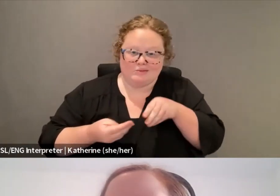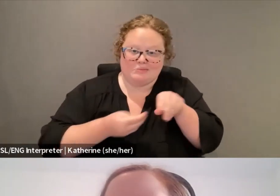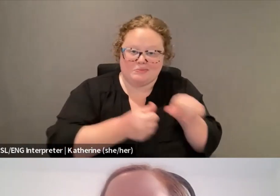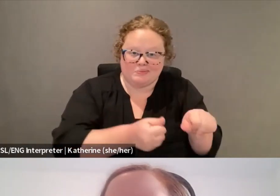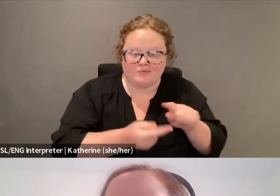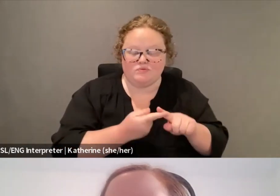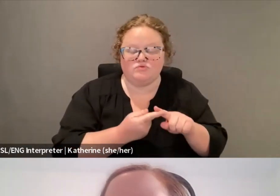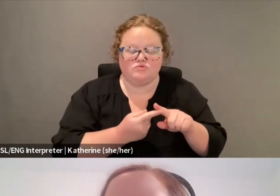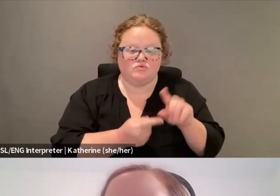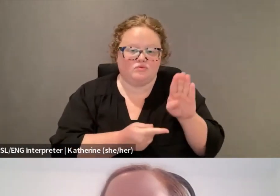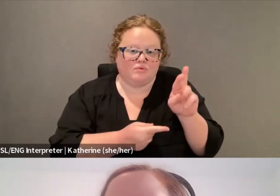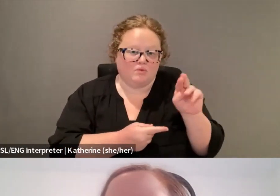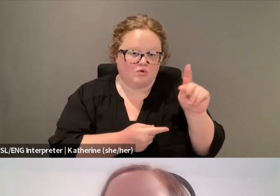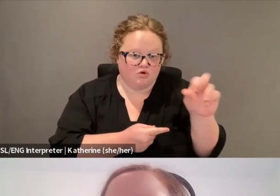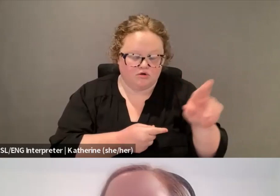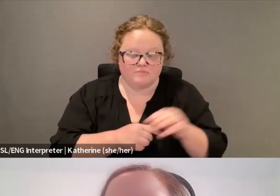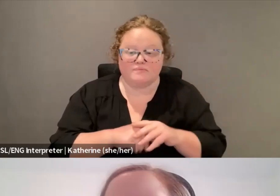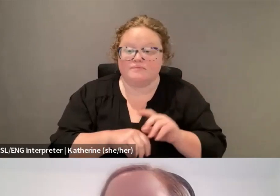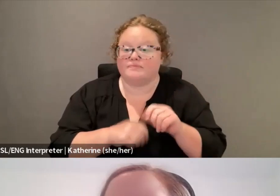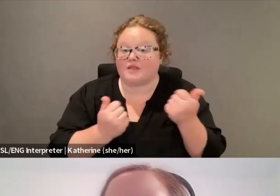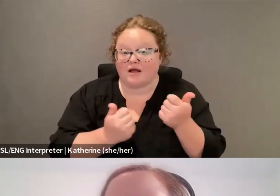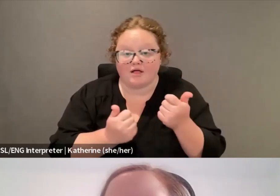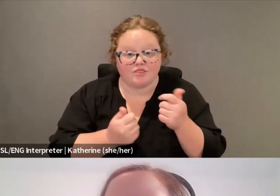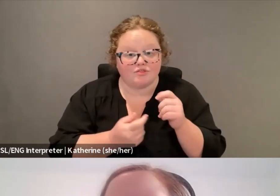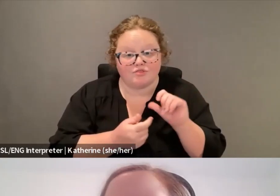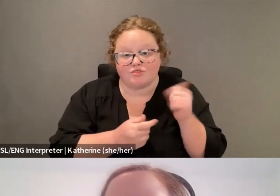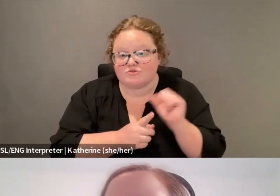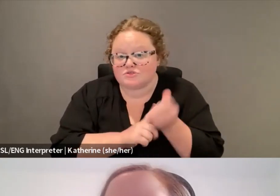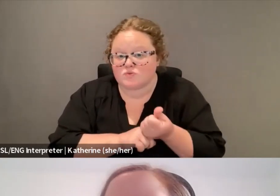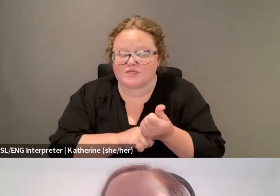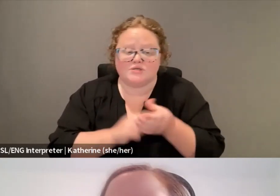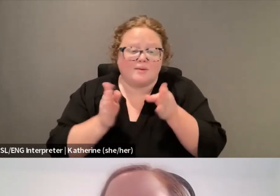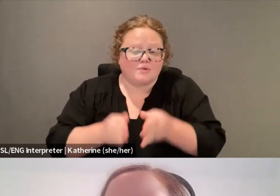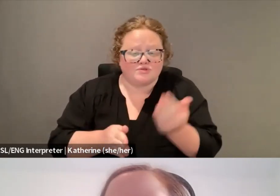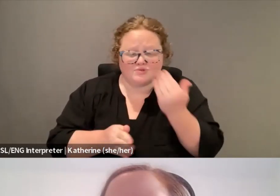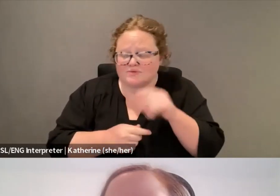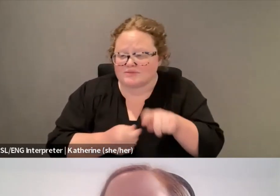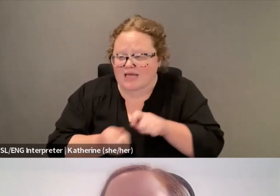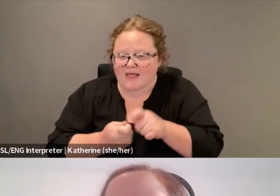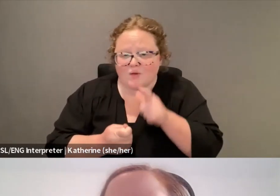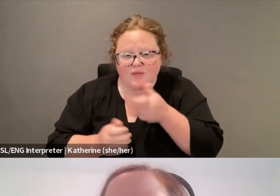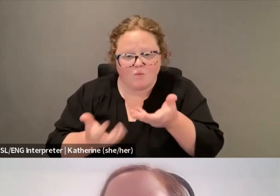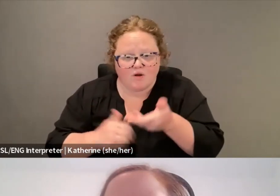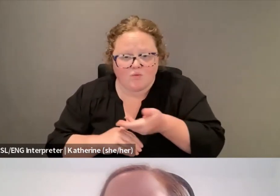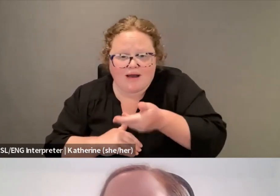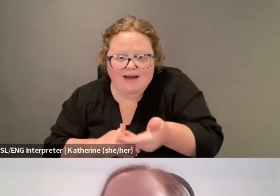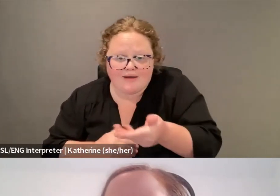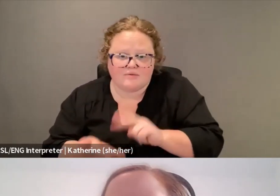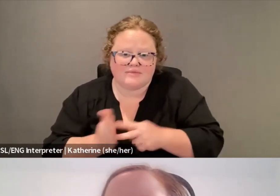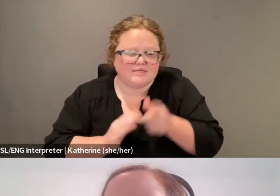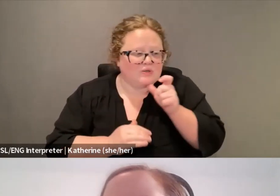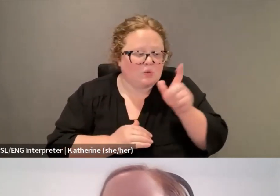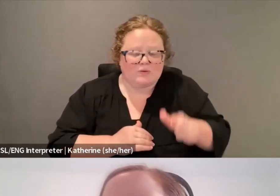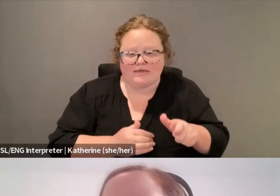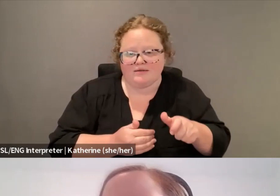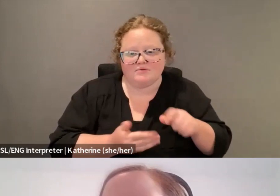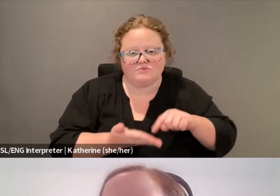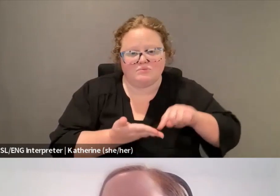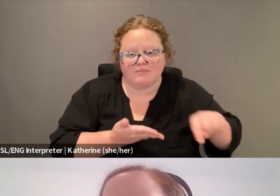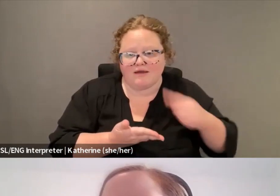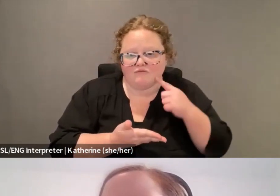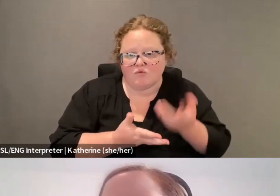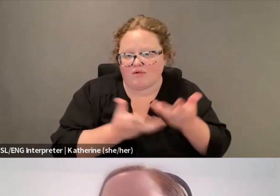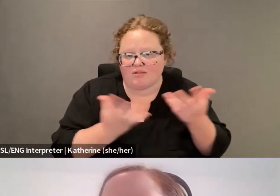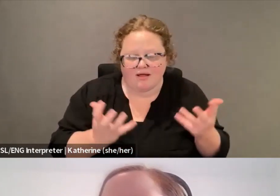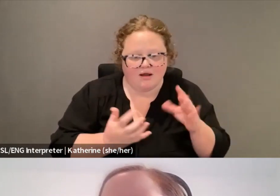And then in other cases, you might have someone who knows exactly who they want to hire. And in that case, they might not need as much support broker time, so